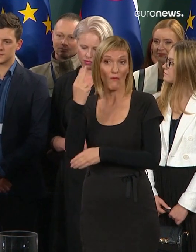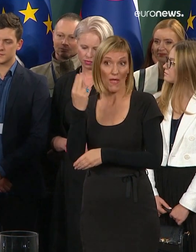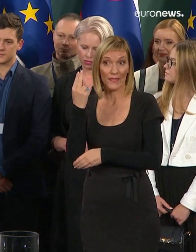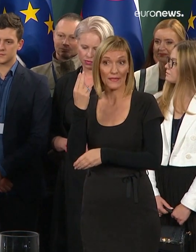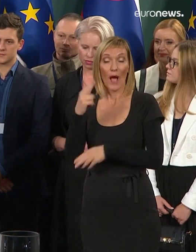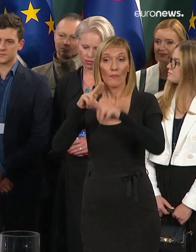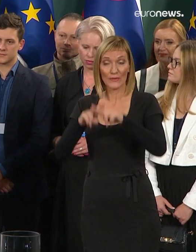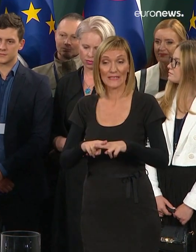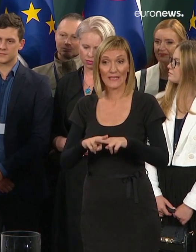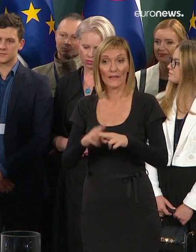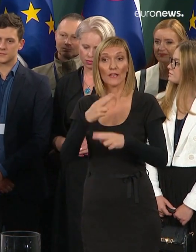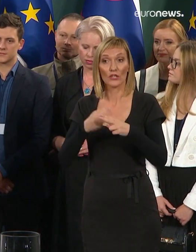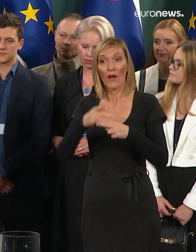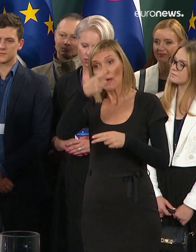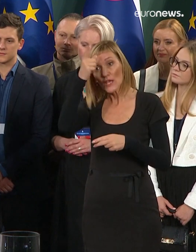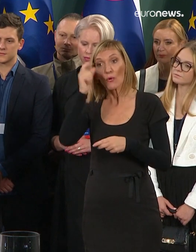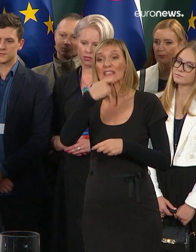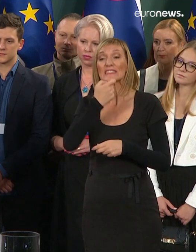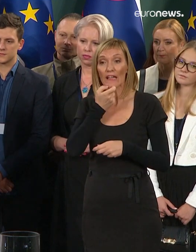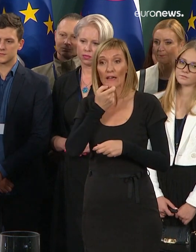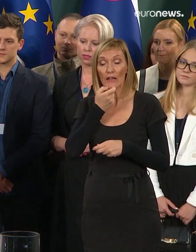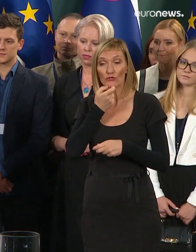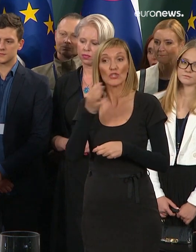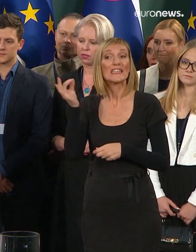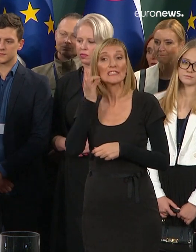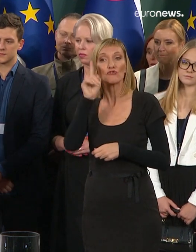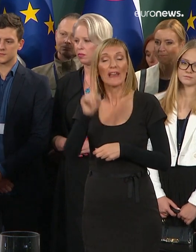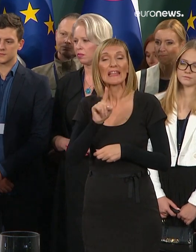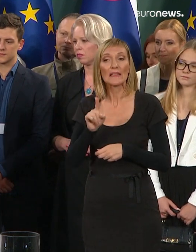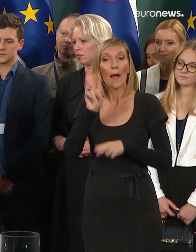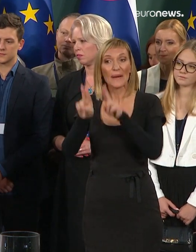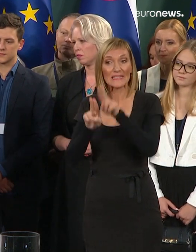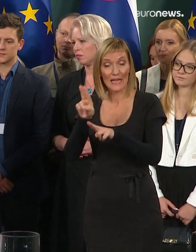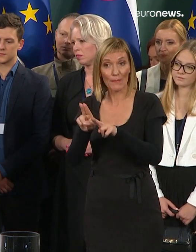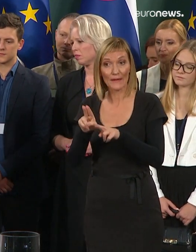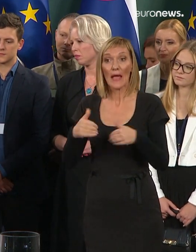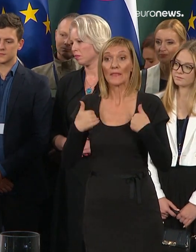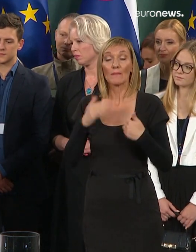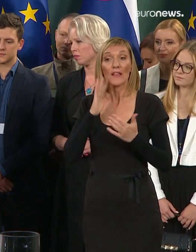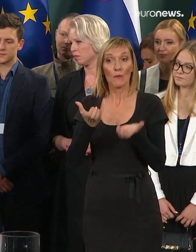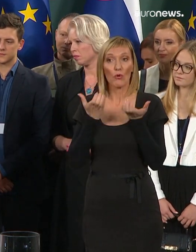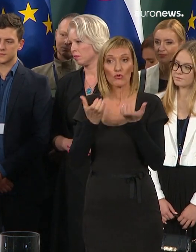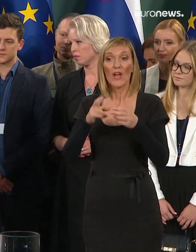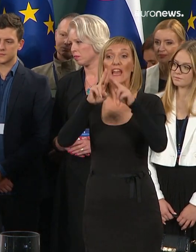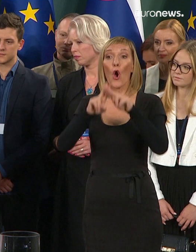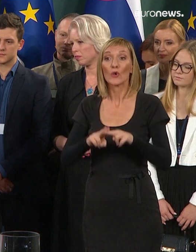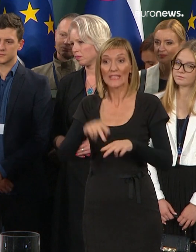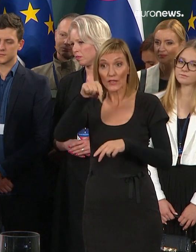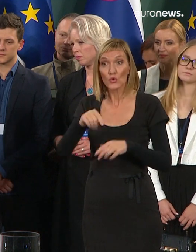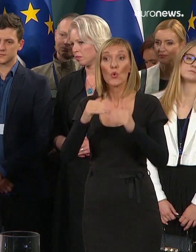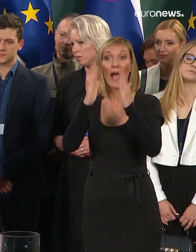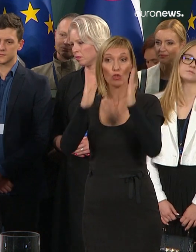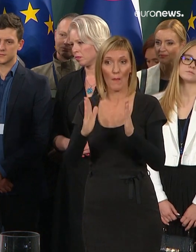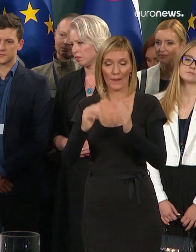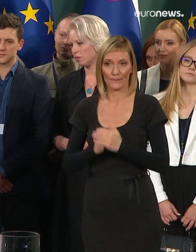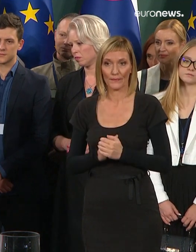Musar said, "I wish for Slovenia to become a state in which the elderly will be taken care of and listened to, and a state in which the young will wish